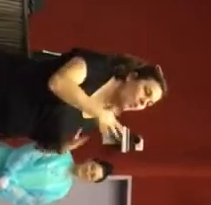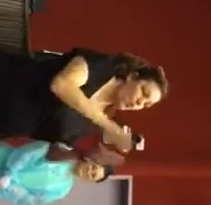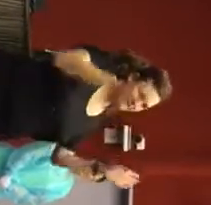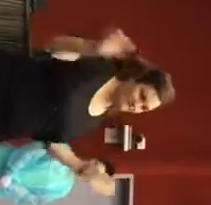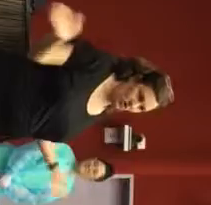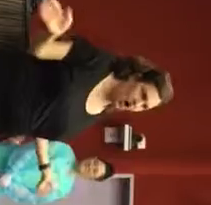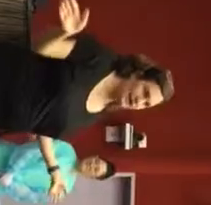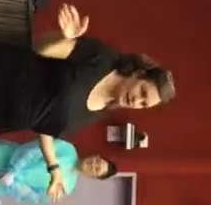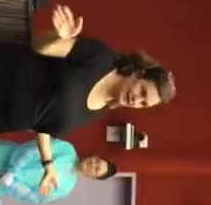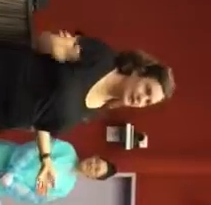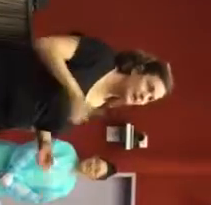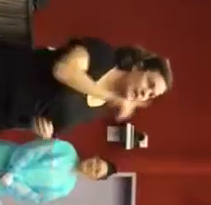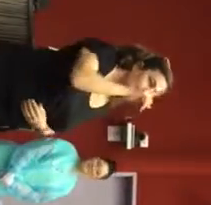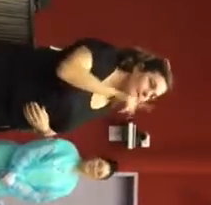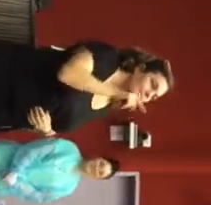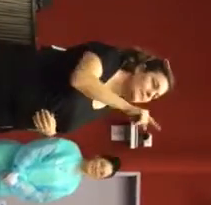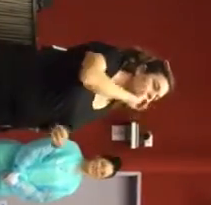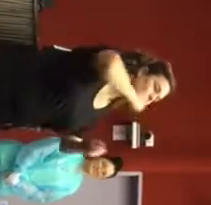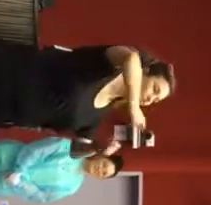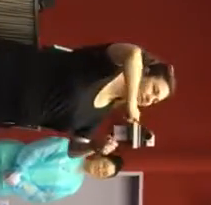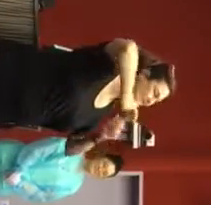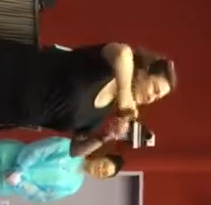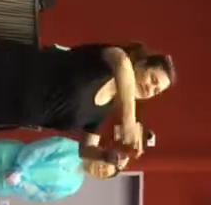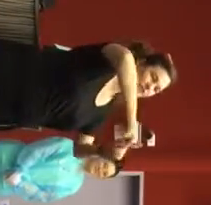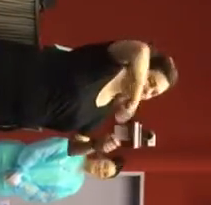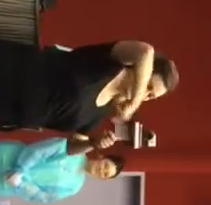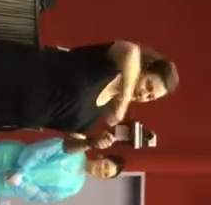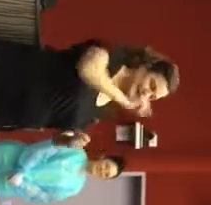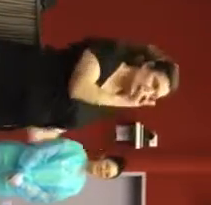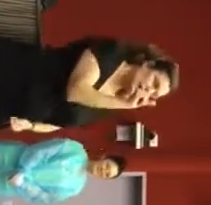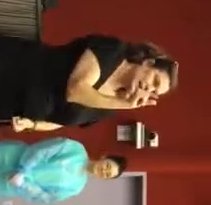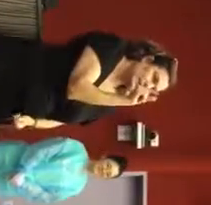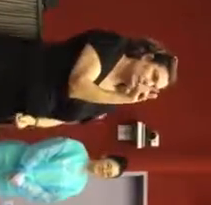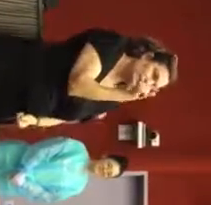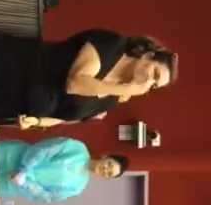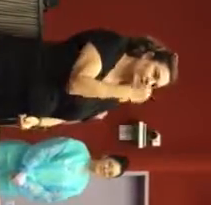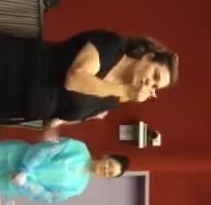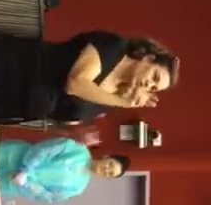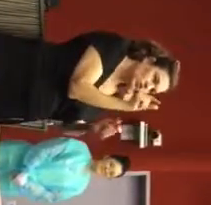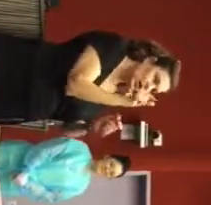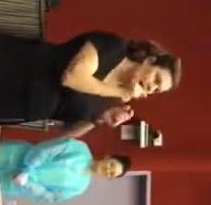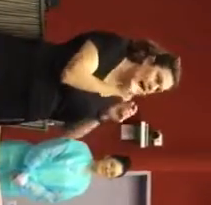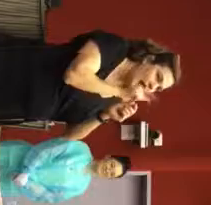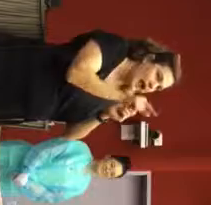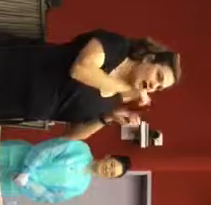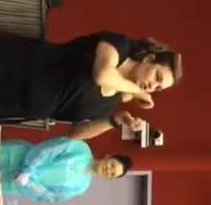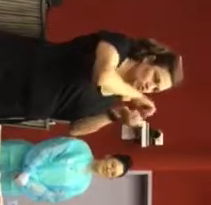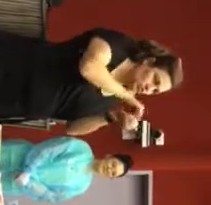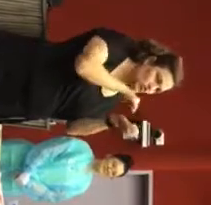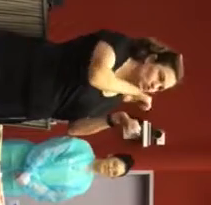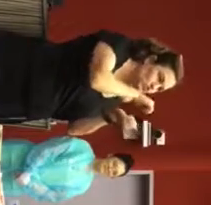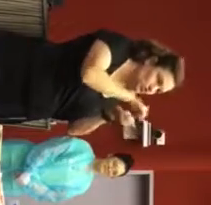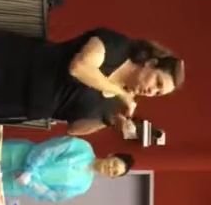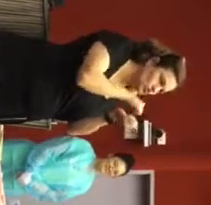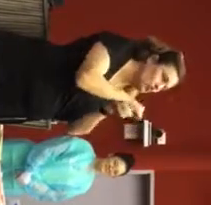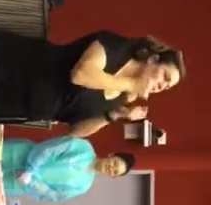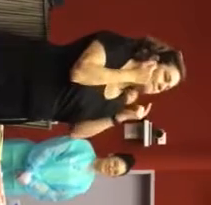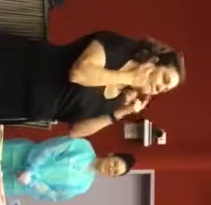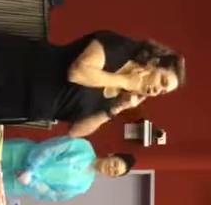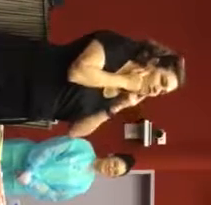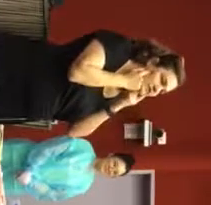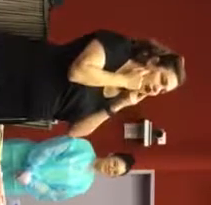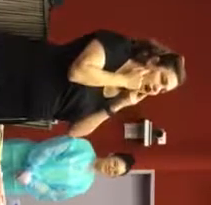what will tend to happen is you'll cut the food into little cubes, and you'll chew at the same time on both